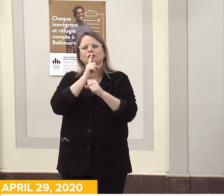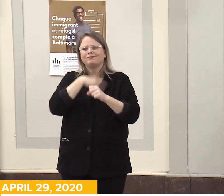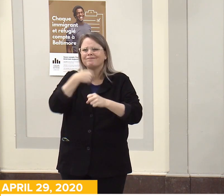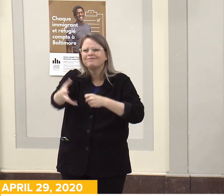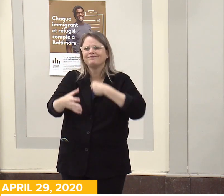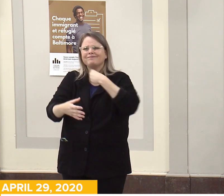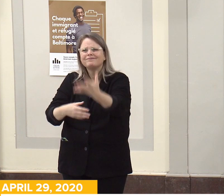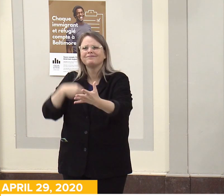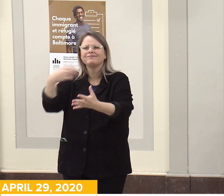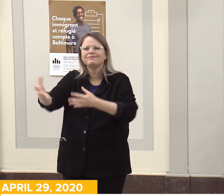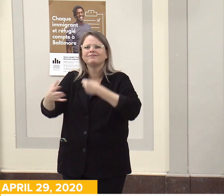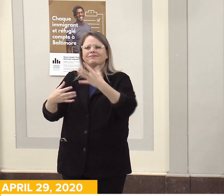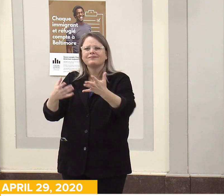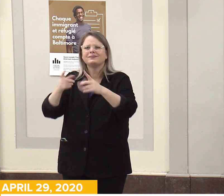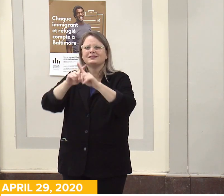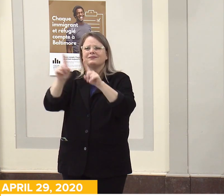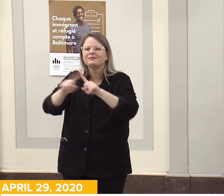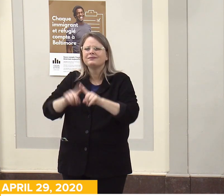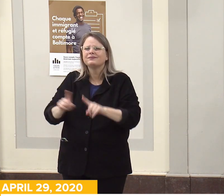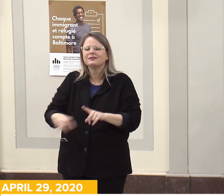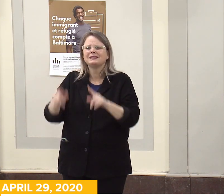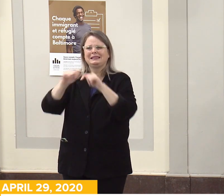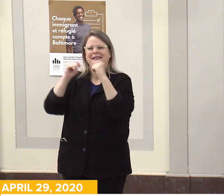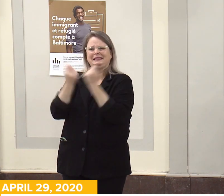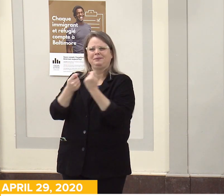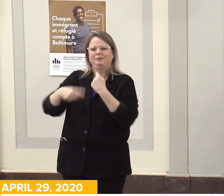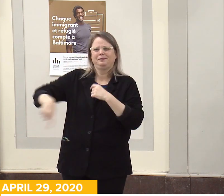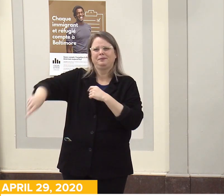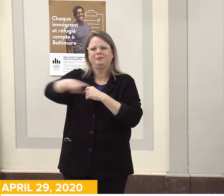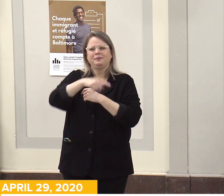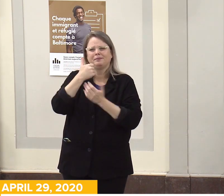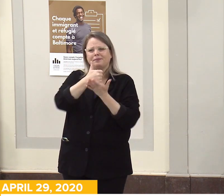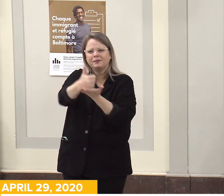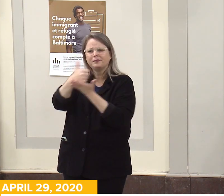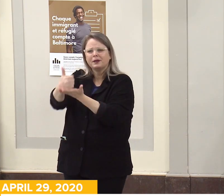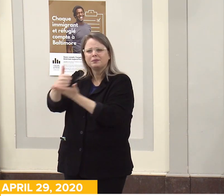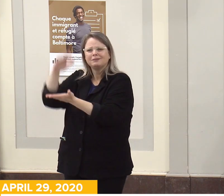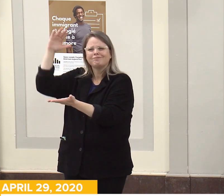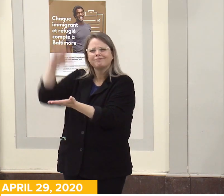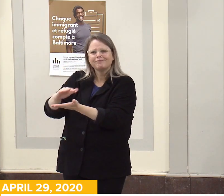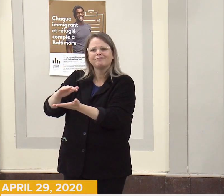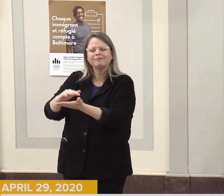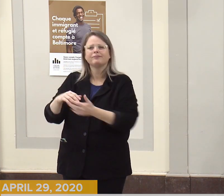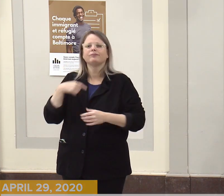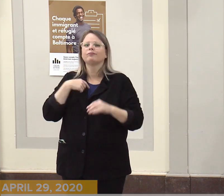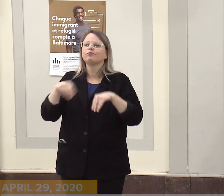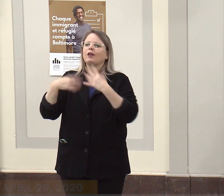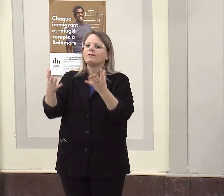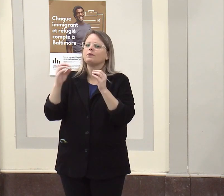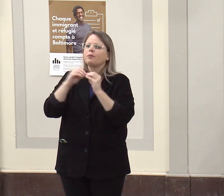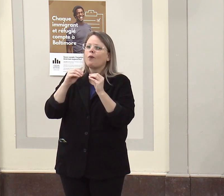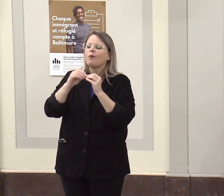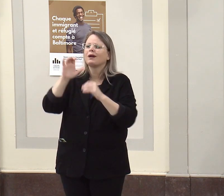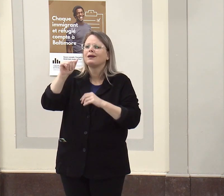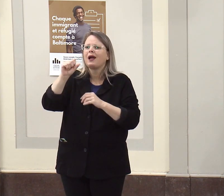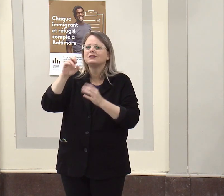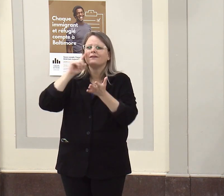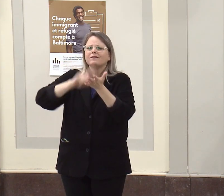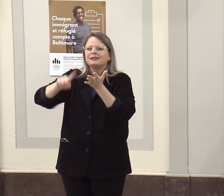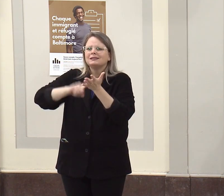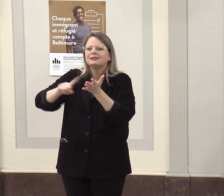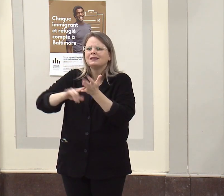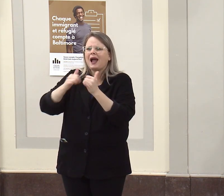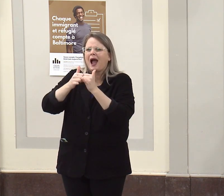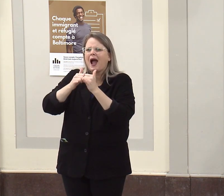concentrating our efforts on those. Similarly, with respect to our case investigations side, we've also concentrated